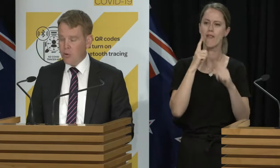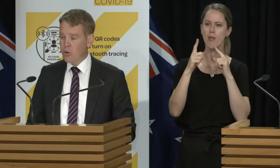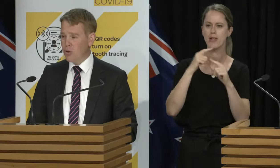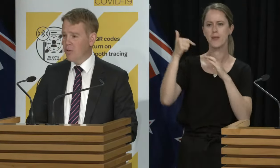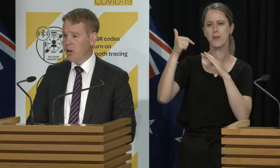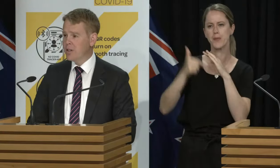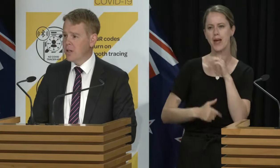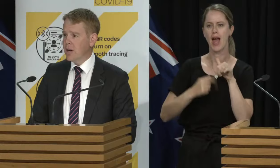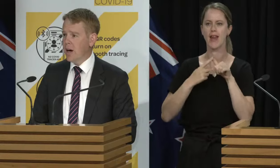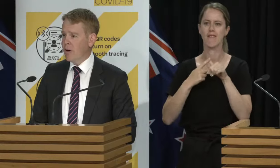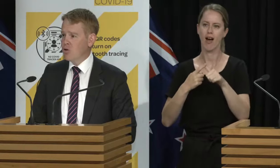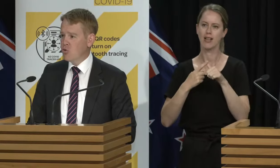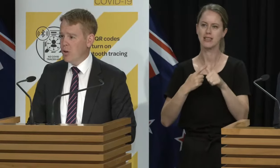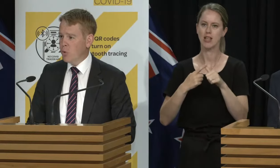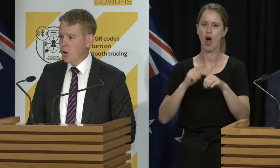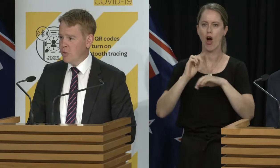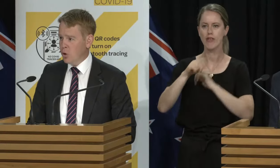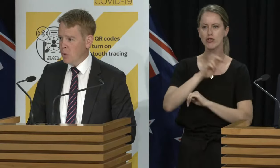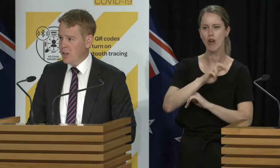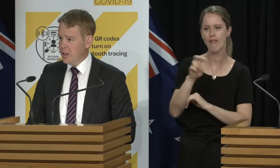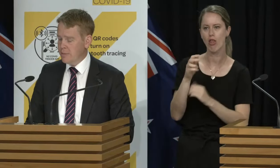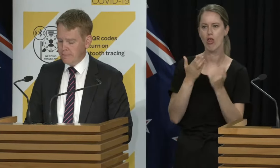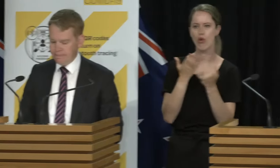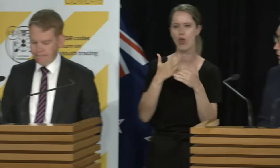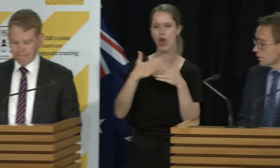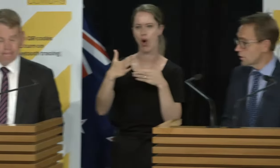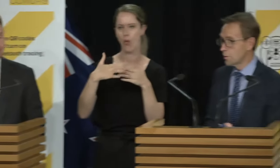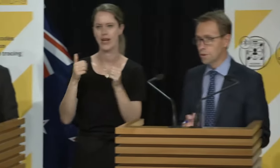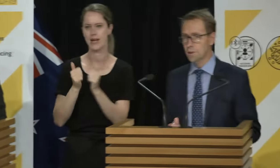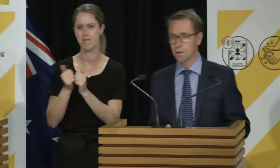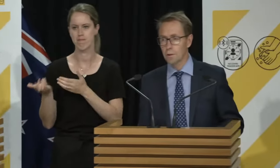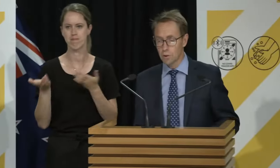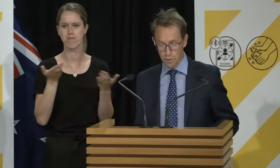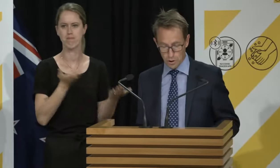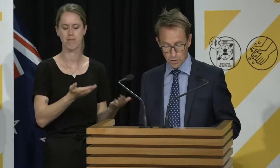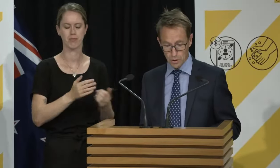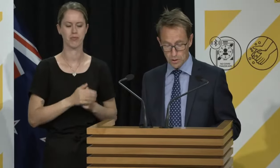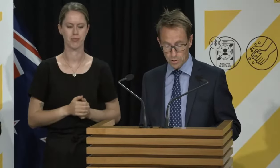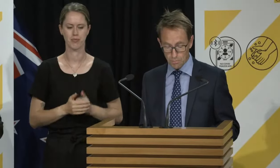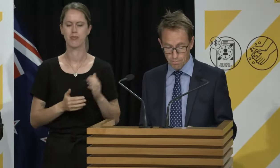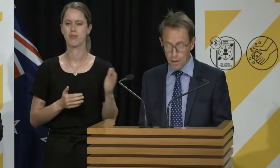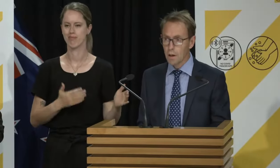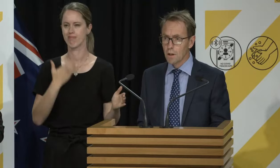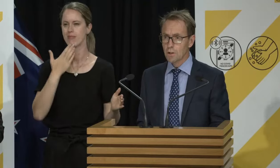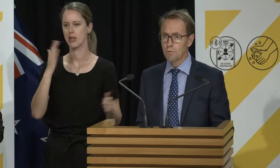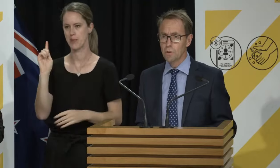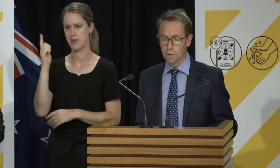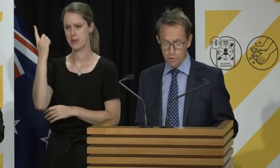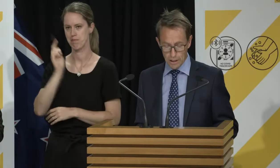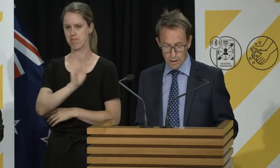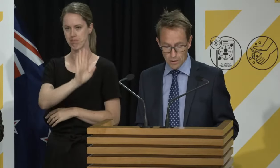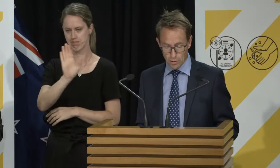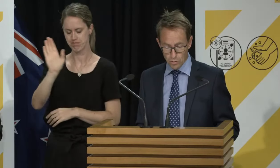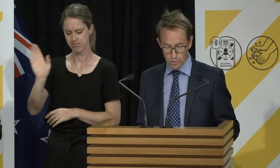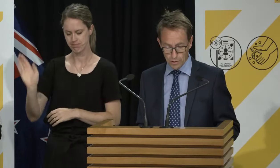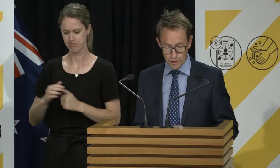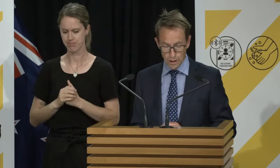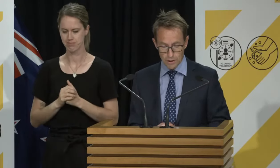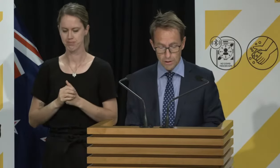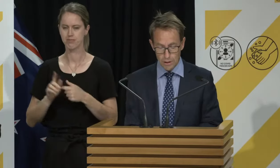and some further advice around travel over the long weekends. Thank you, Minister. Kia ora koutou katoa. So first, regarding